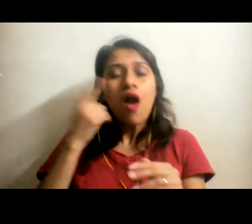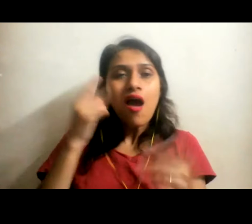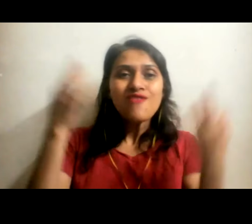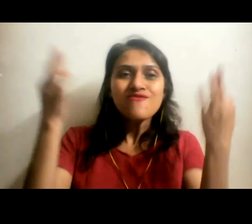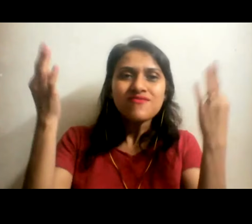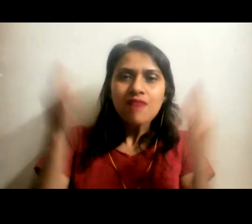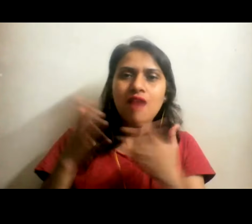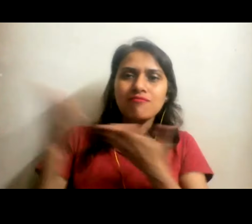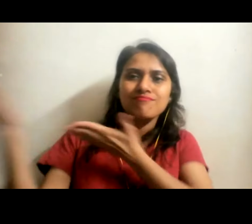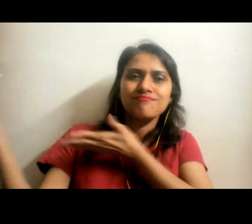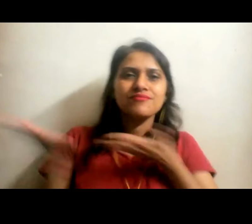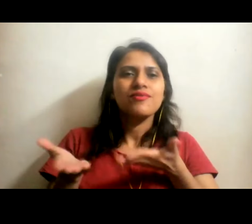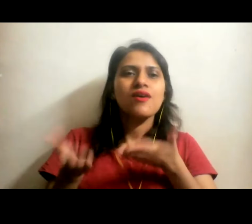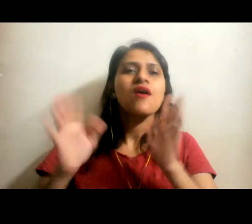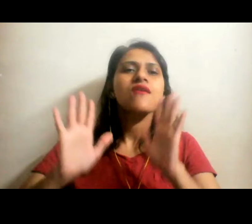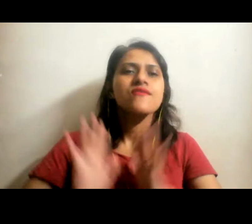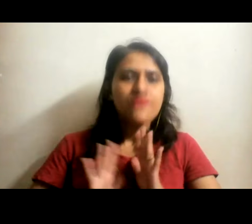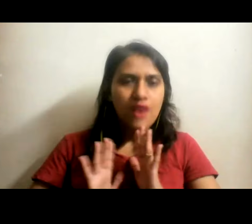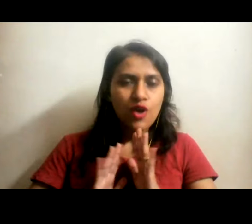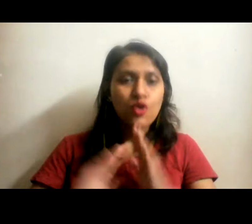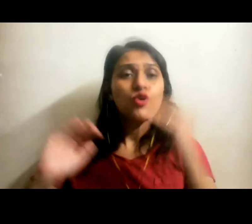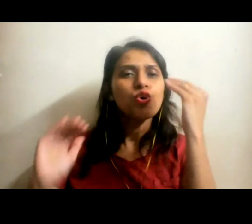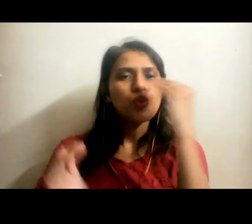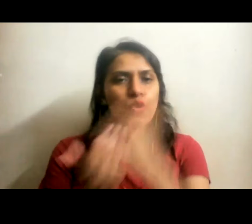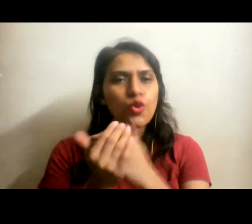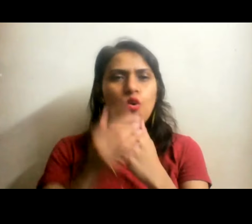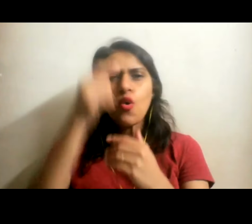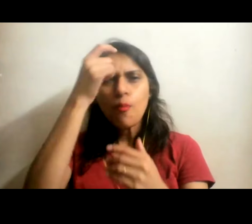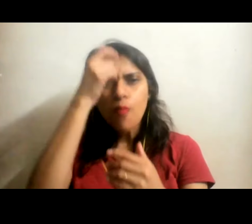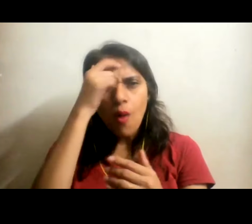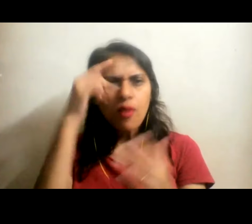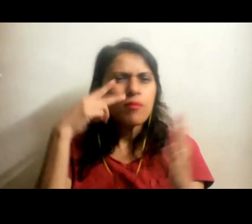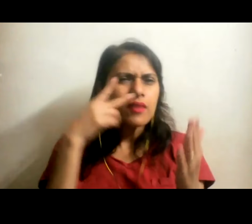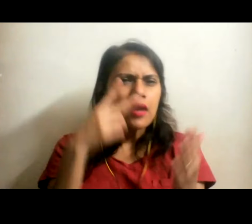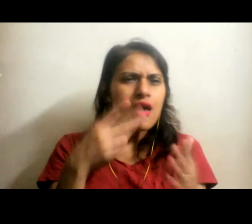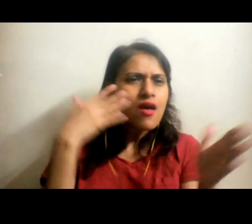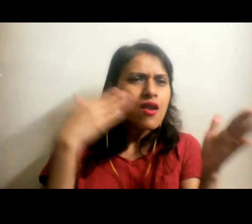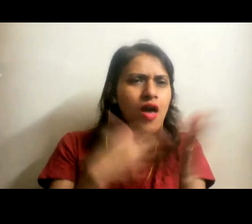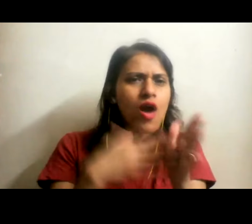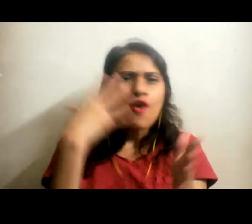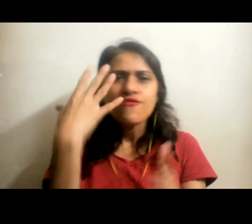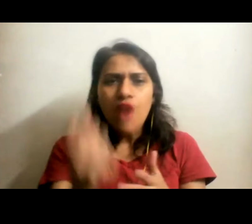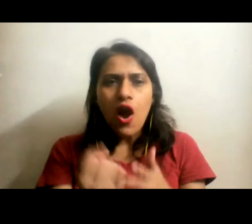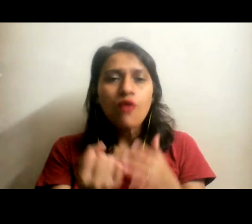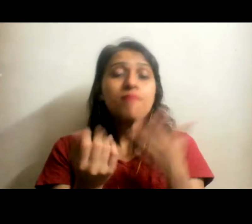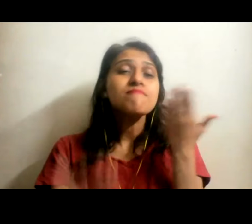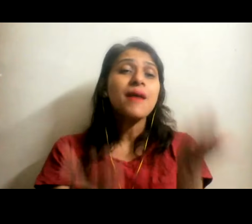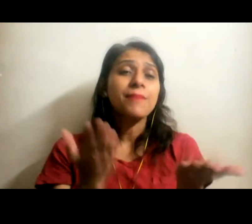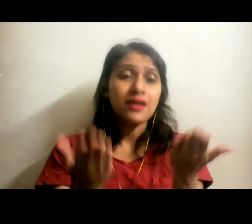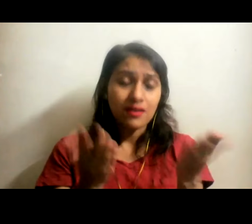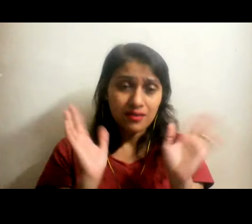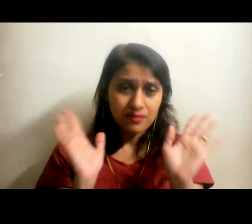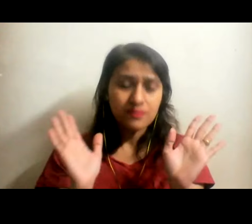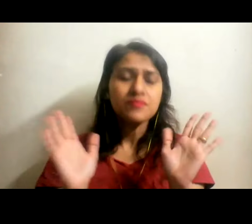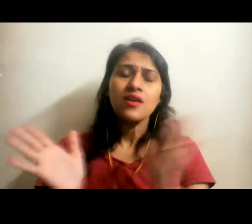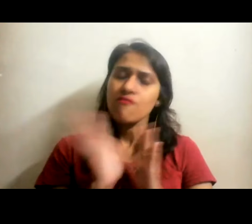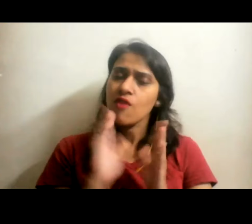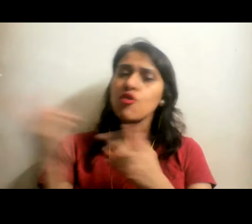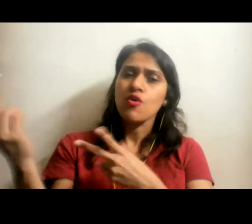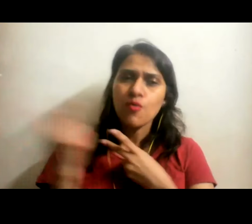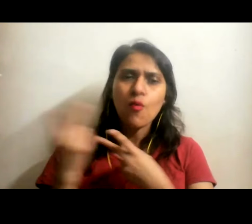So that might be able to create new problems, new problematics, which we then can together try to